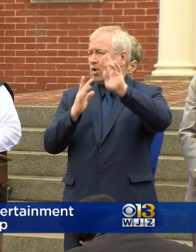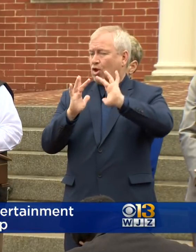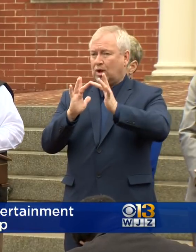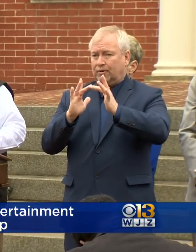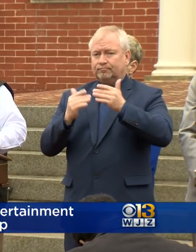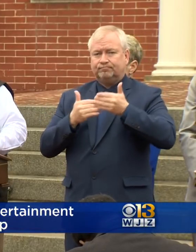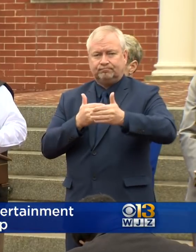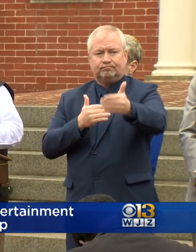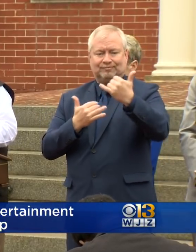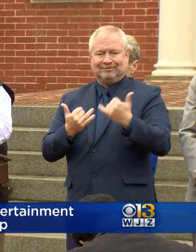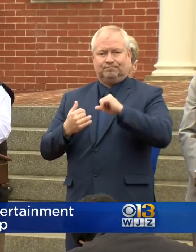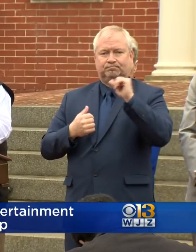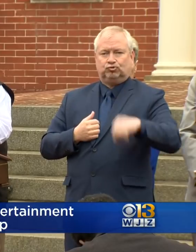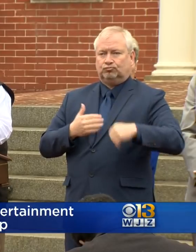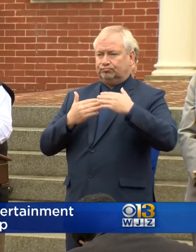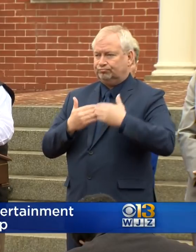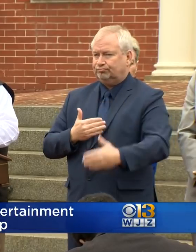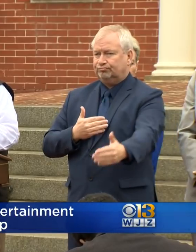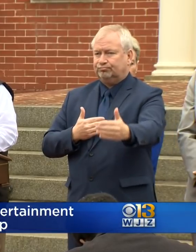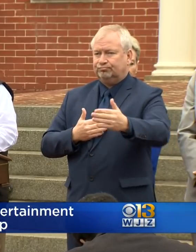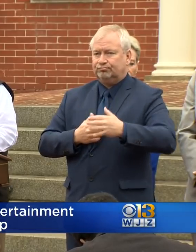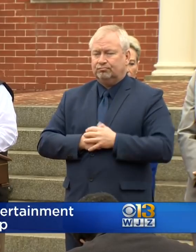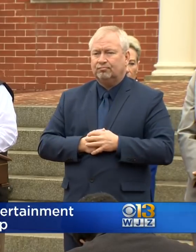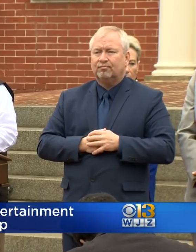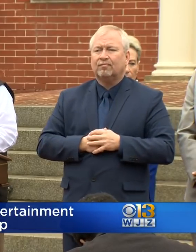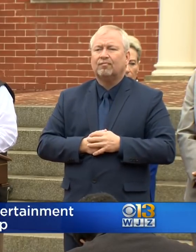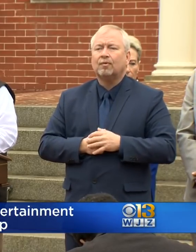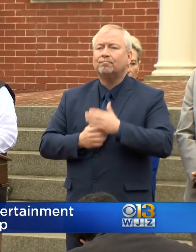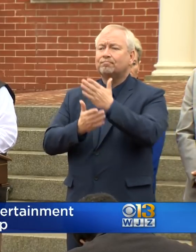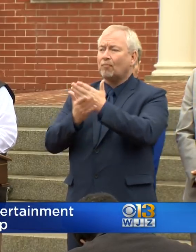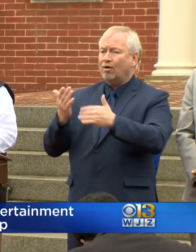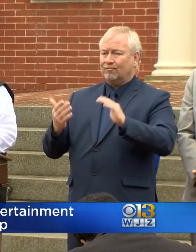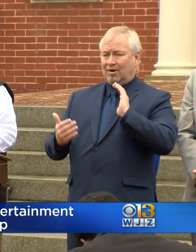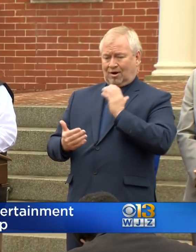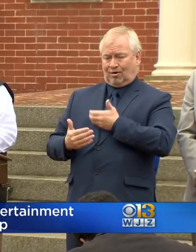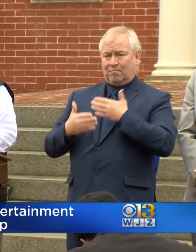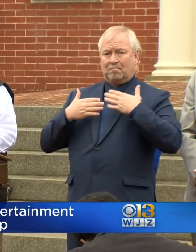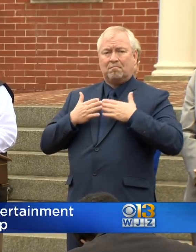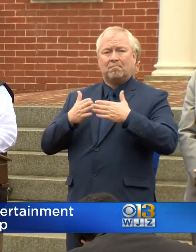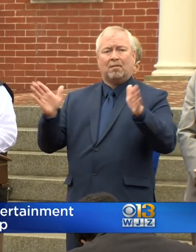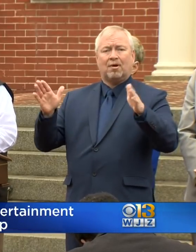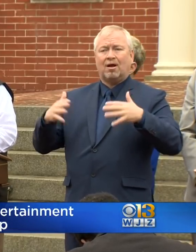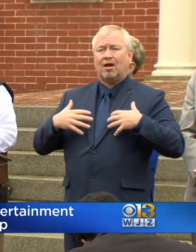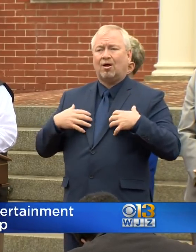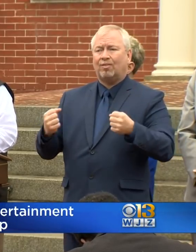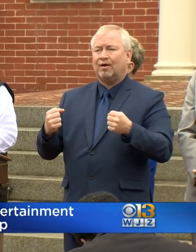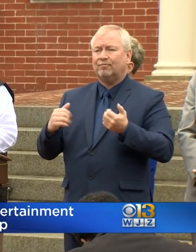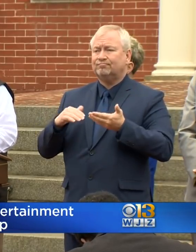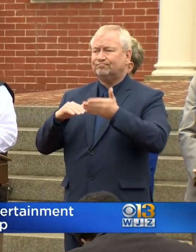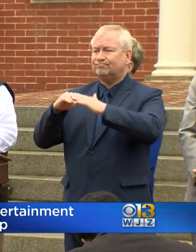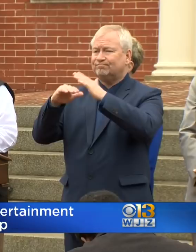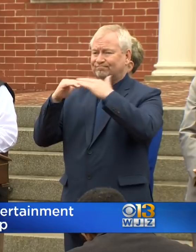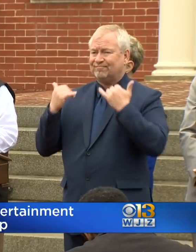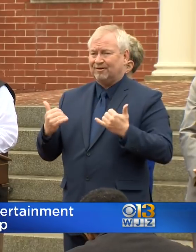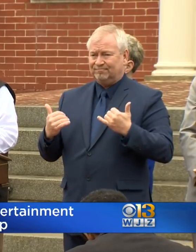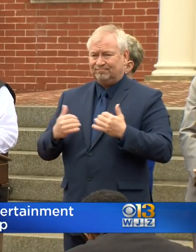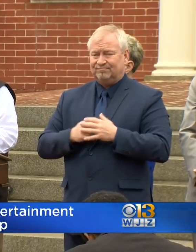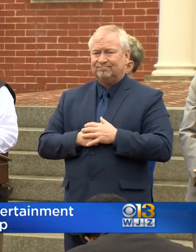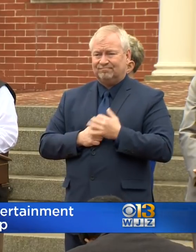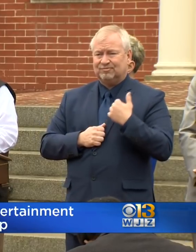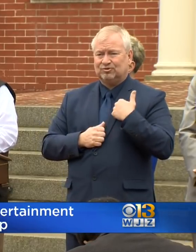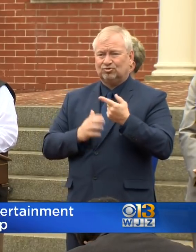of the semester. As part of our public health surge, I am enacting an executive